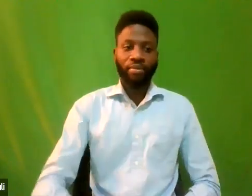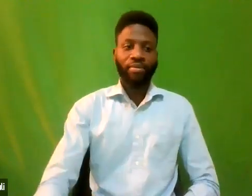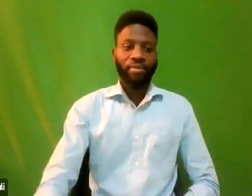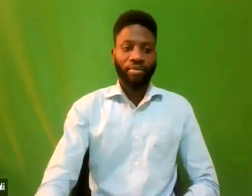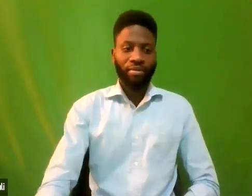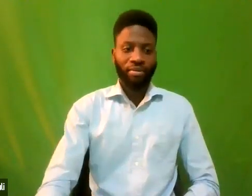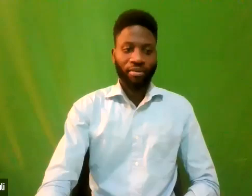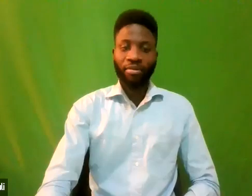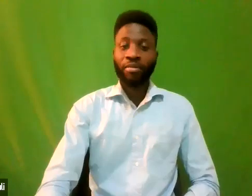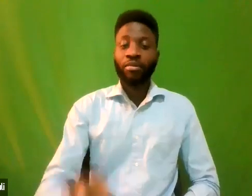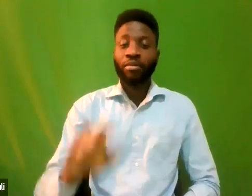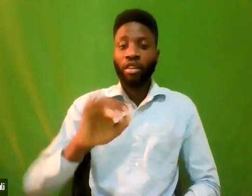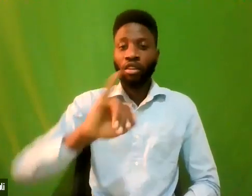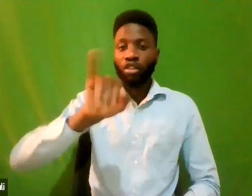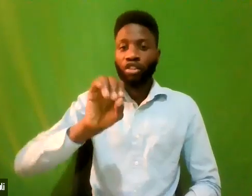Joseph, back to you.